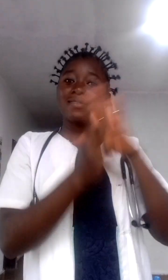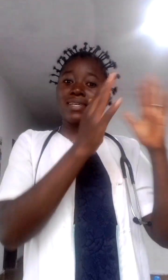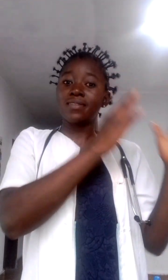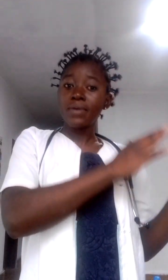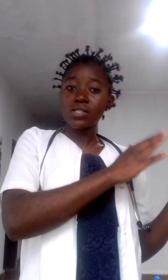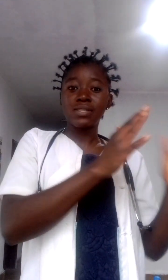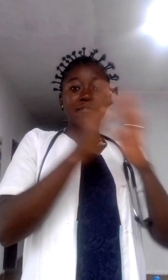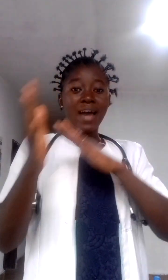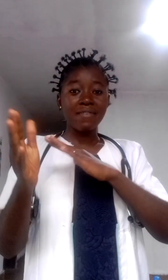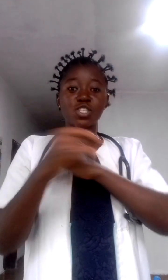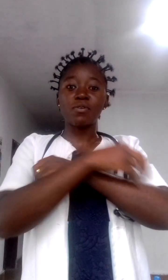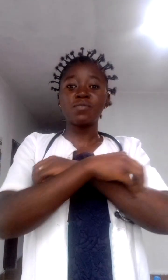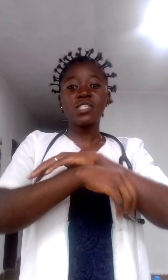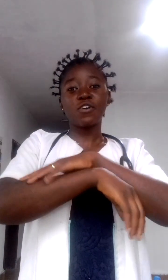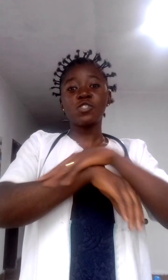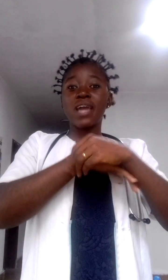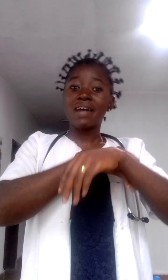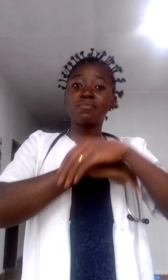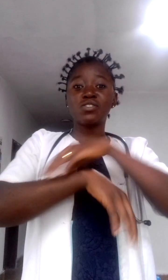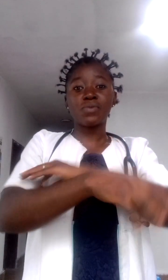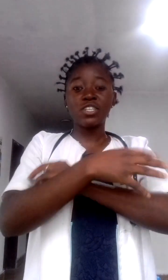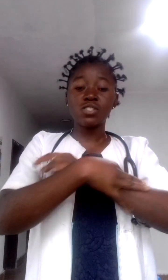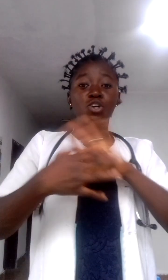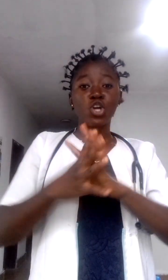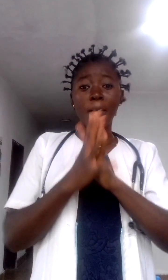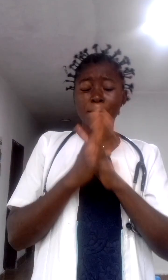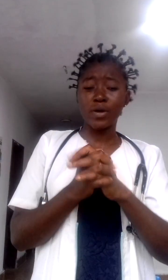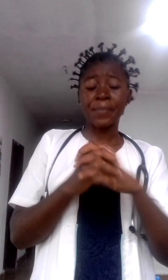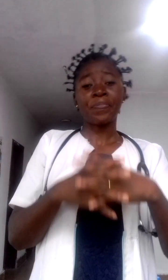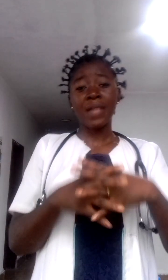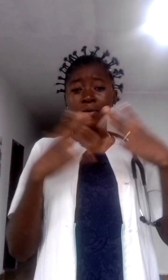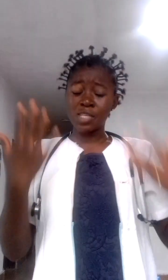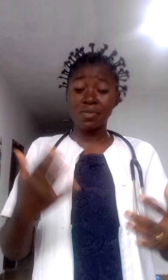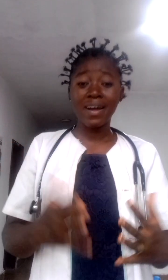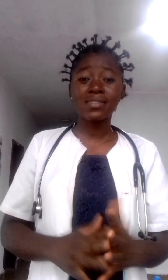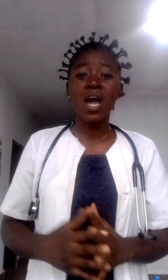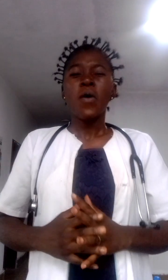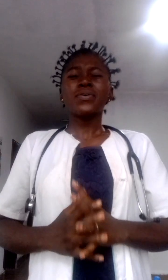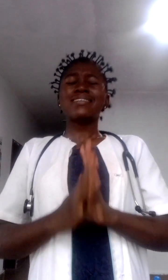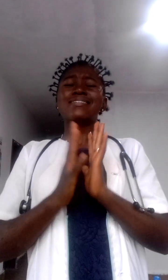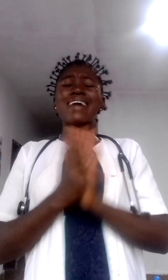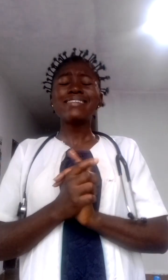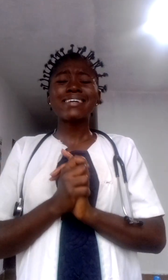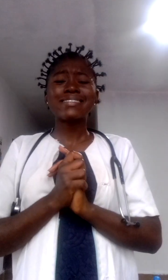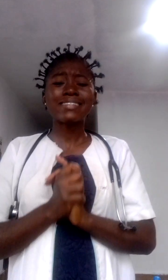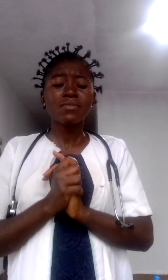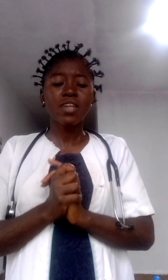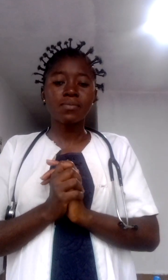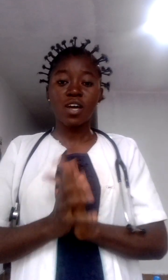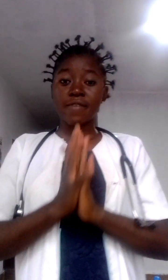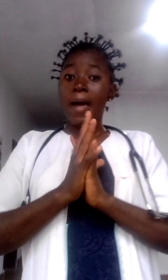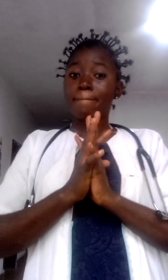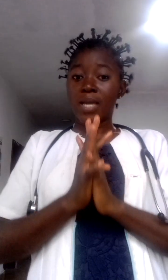the day 3 to day 5, it's a possibility for you to be having measles rashes on your body. Now, let's be fast. What are the signs and symptoms of